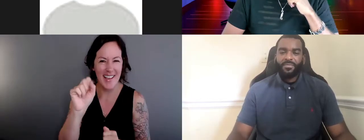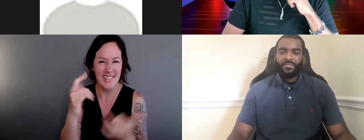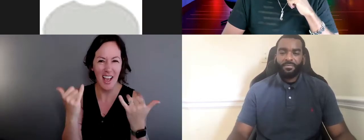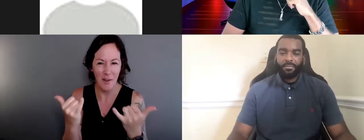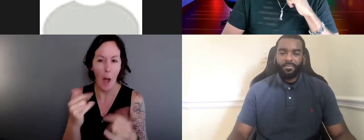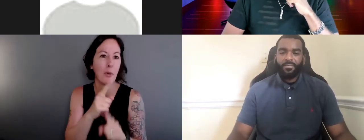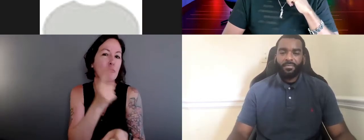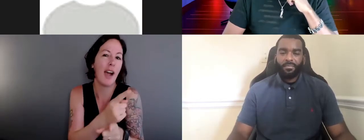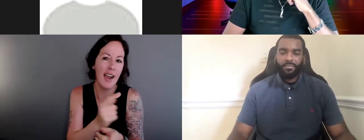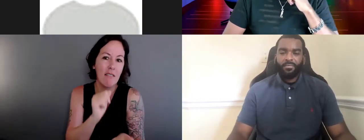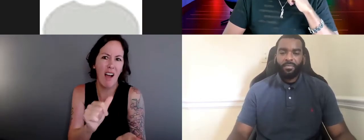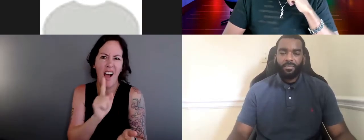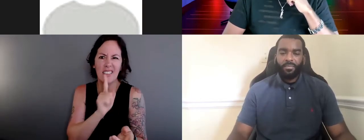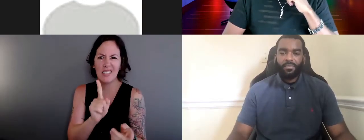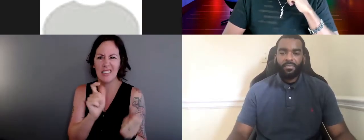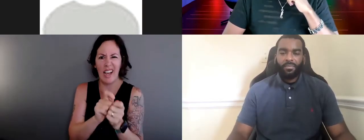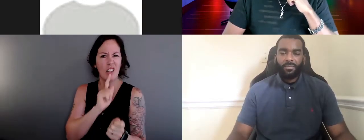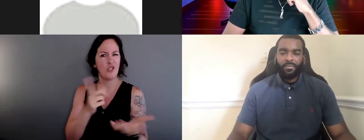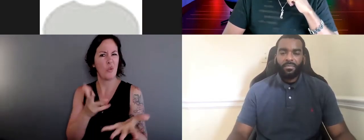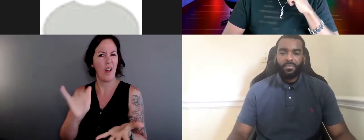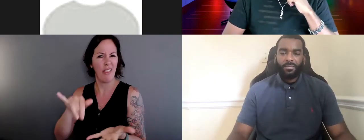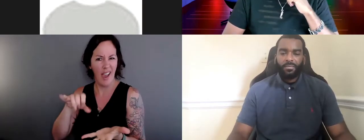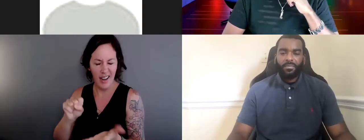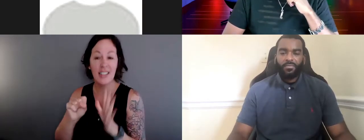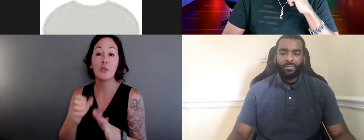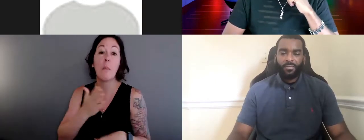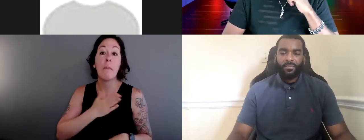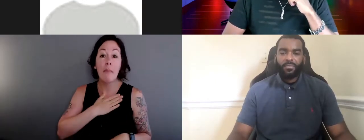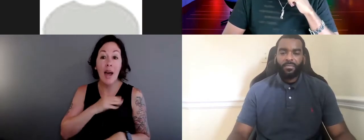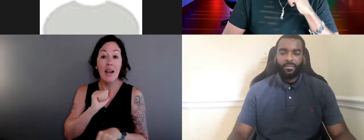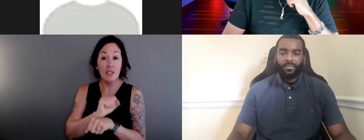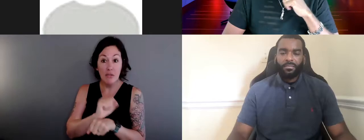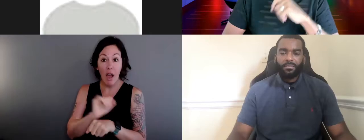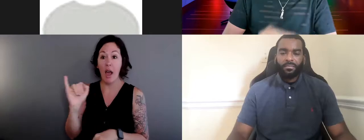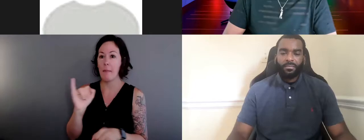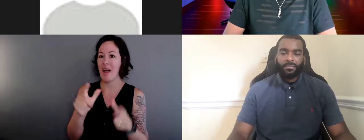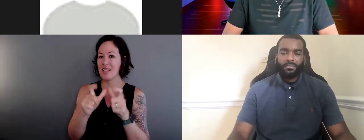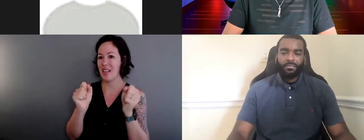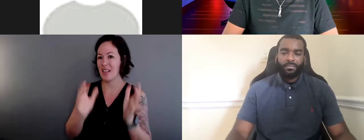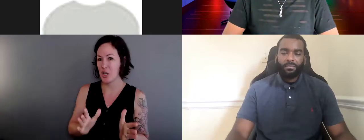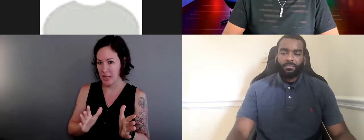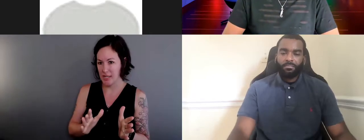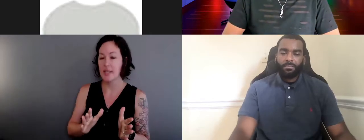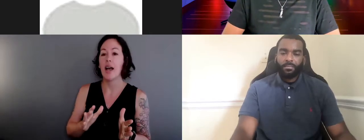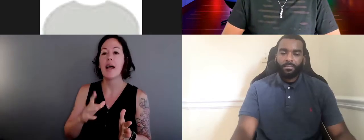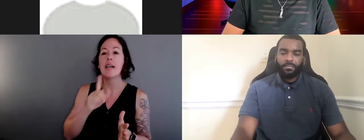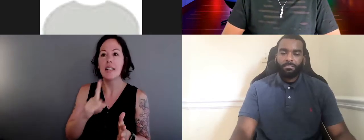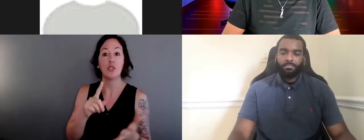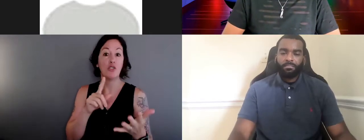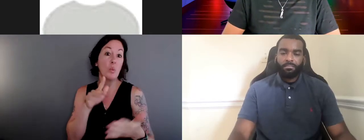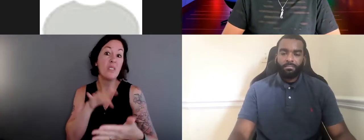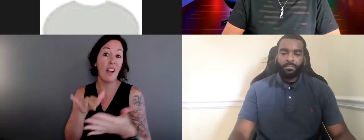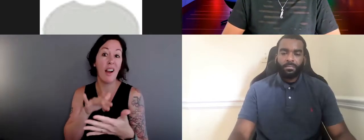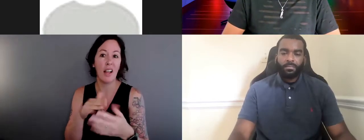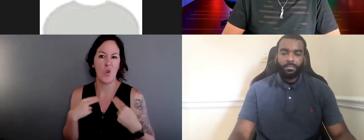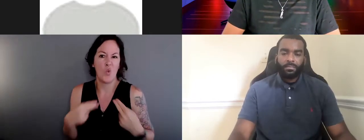what's really accessible these days. So people are very familiar with that. Although still they may be